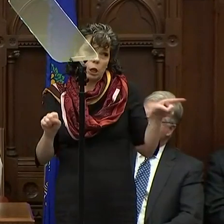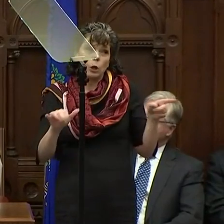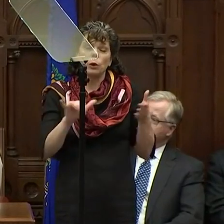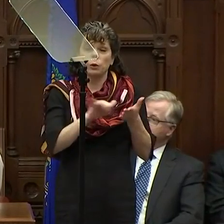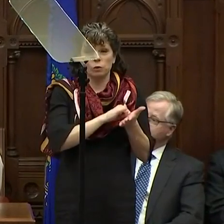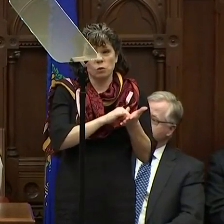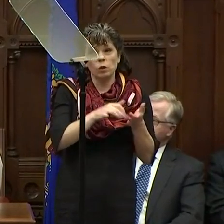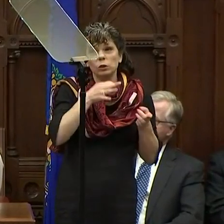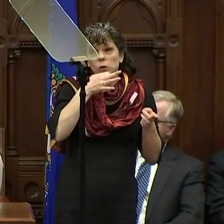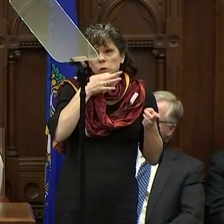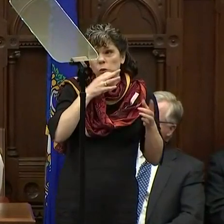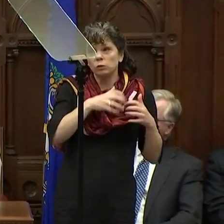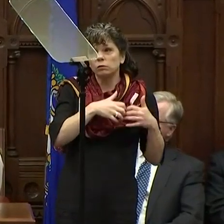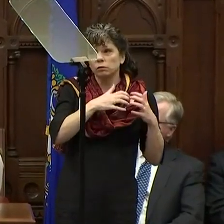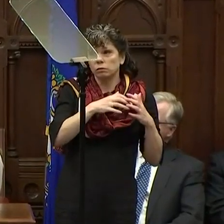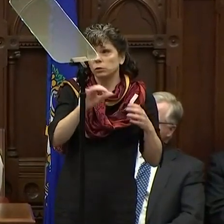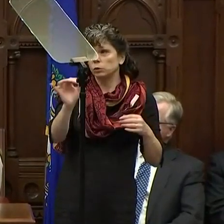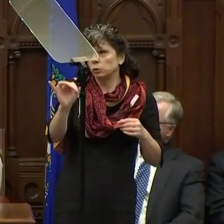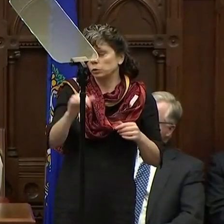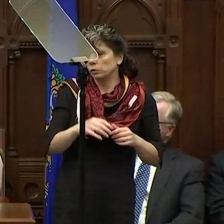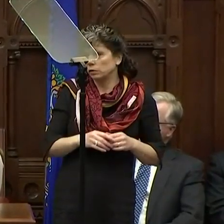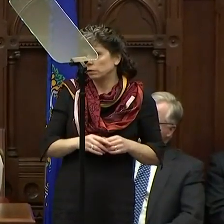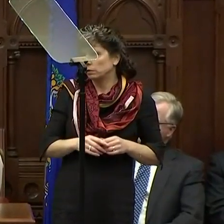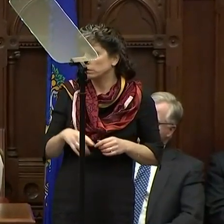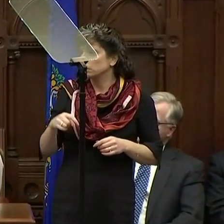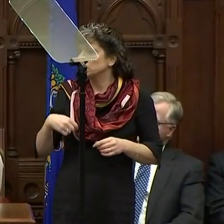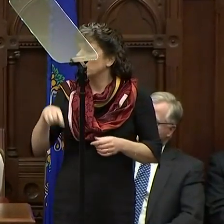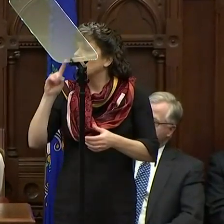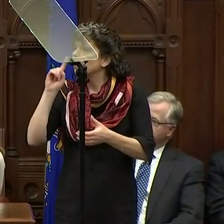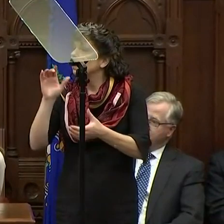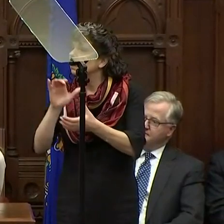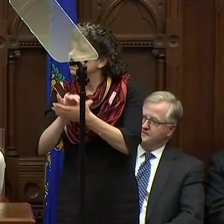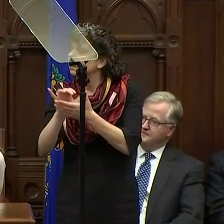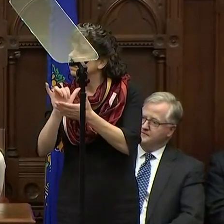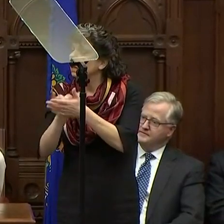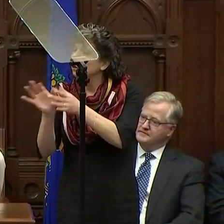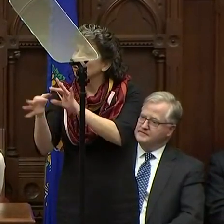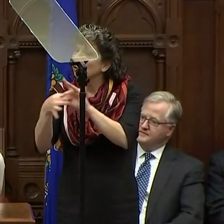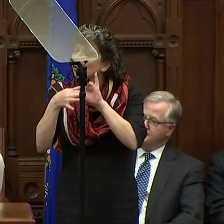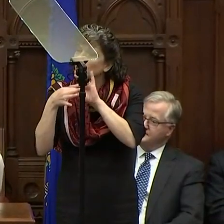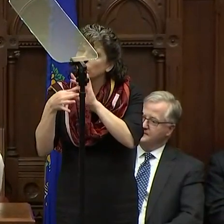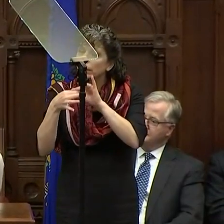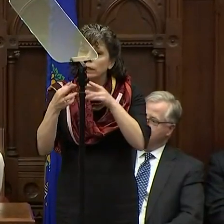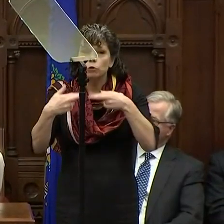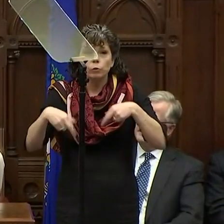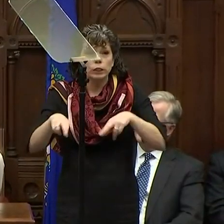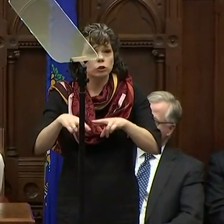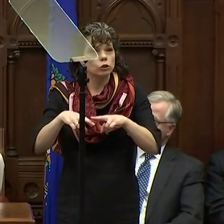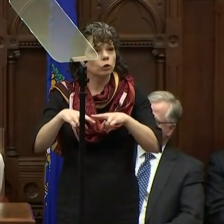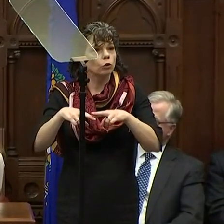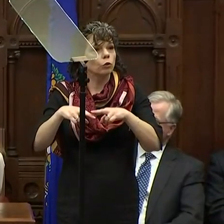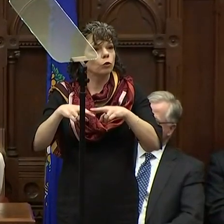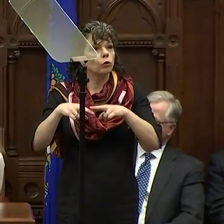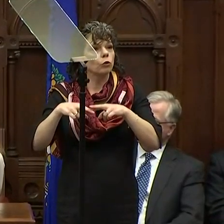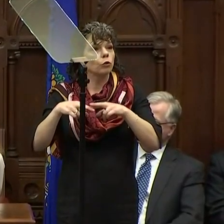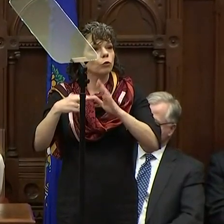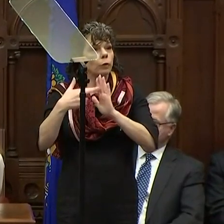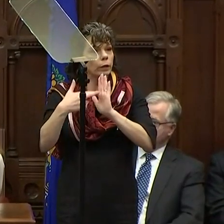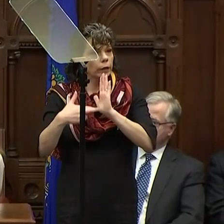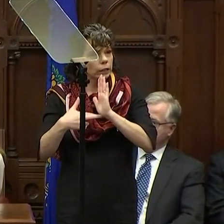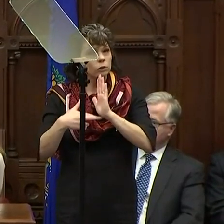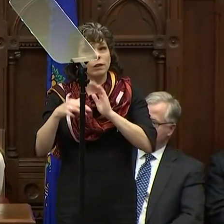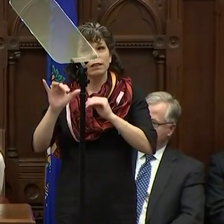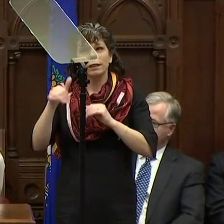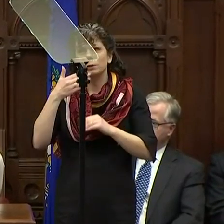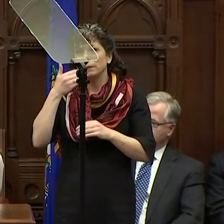soon to follow. And I believe that a coordinated regional regulation is our best